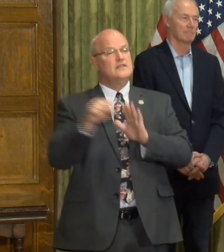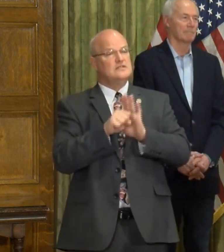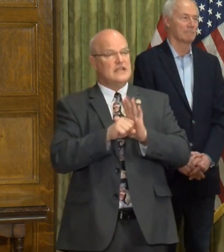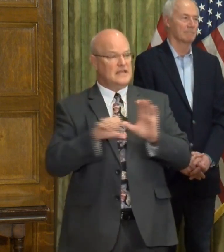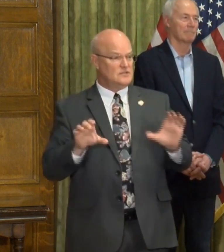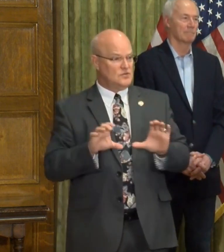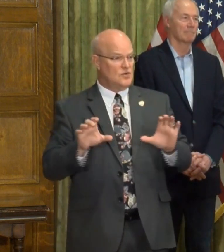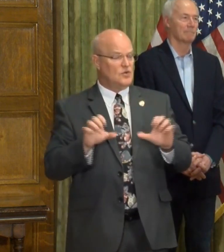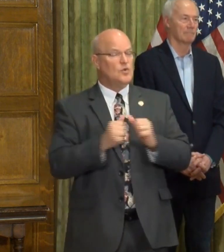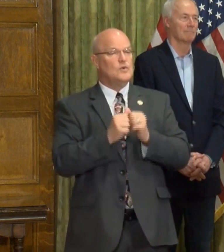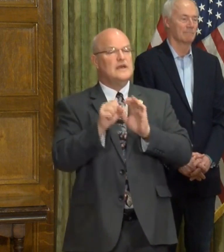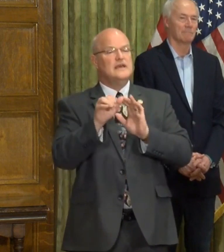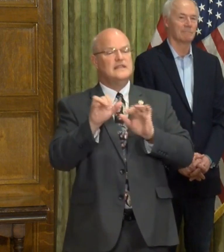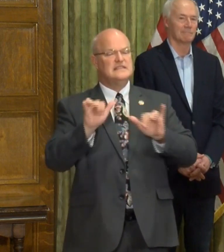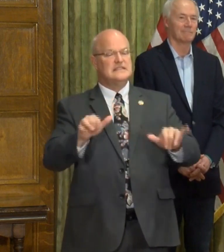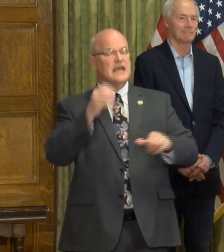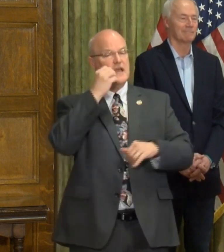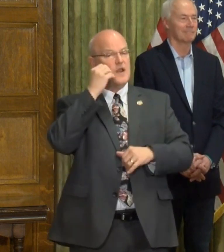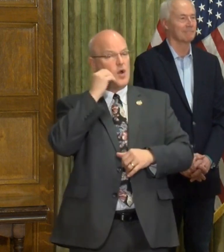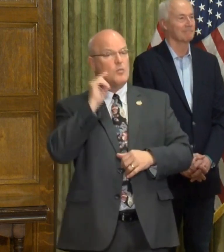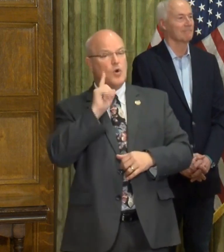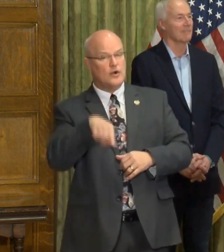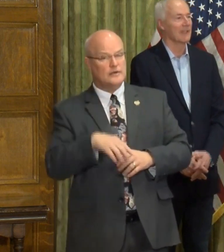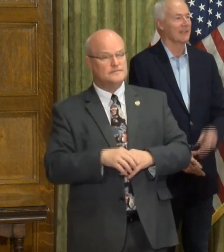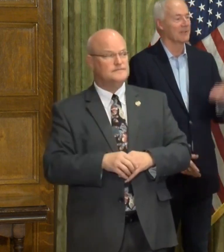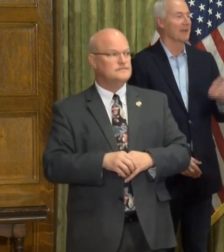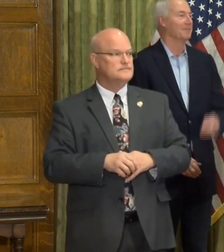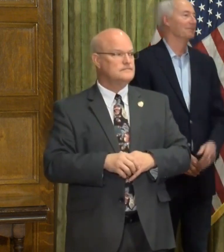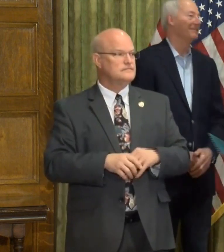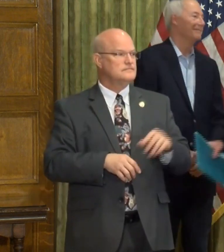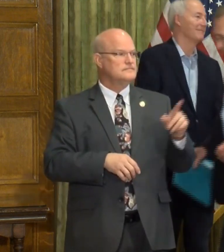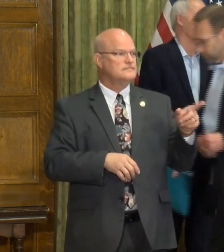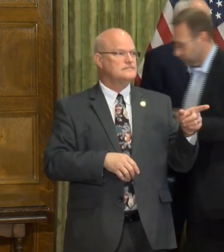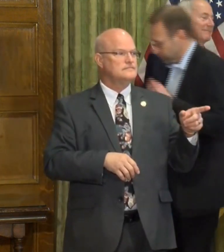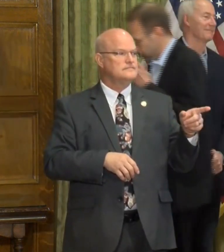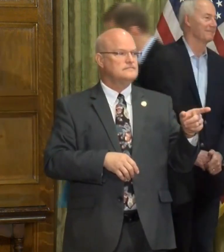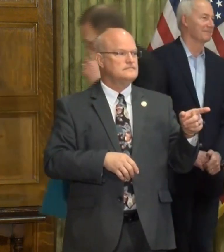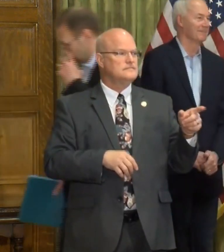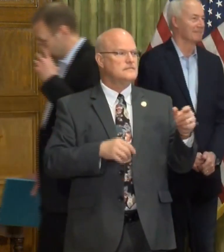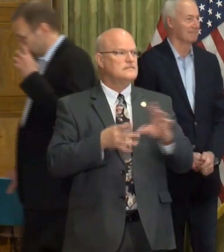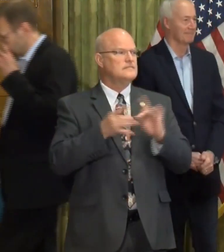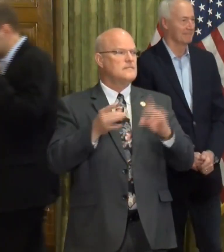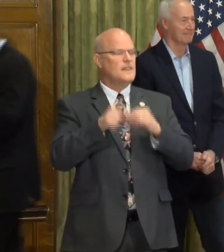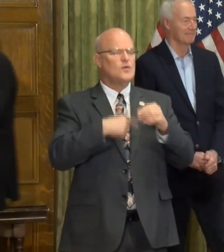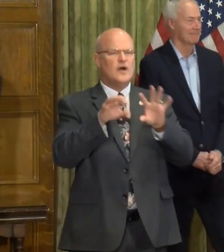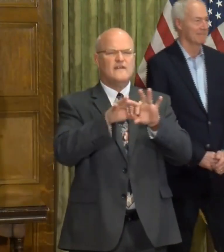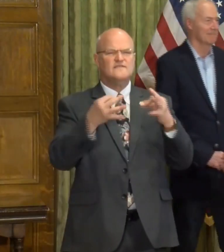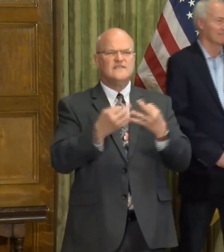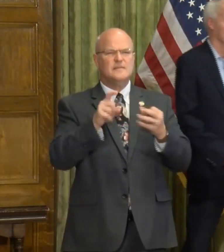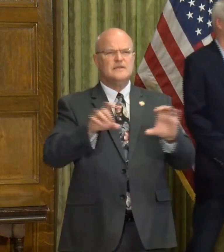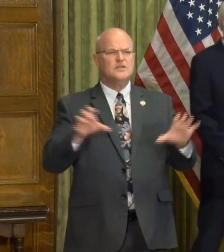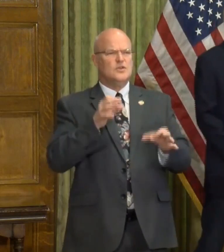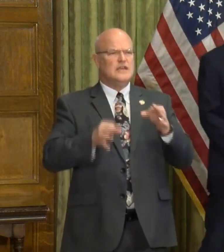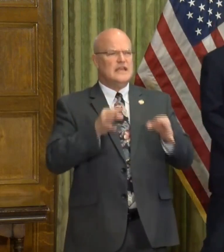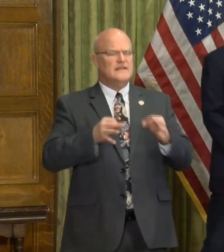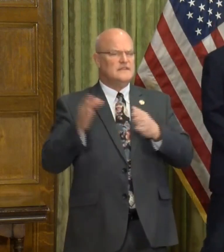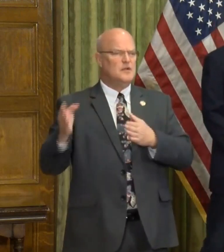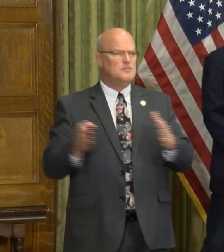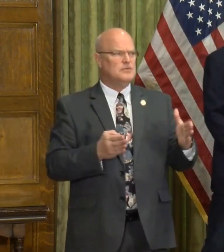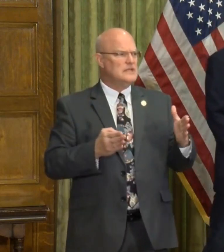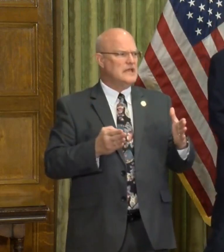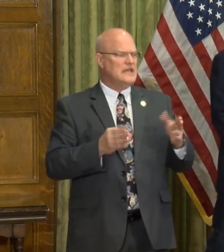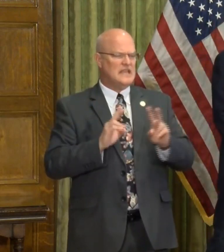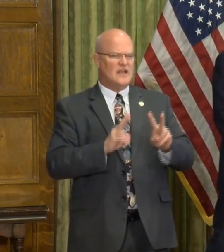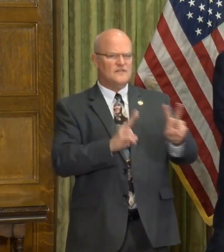to what other states are doing with the stay-at-home order. Yes, ma'am. Can you talk about what families should do if